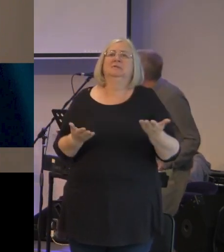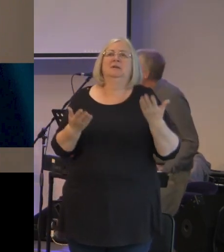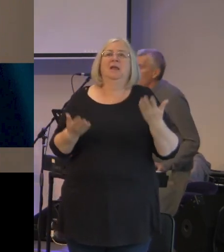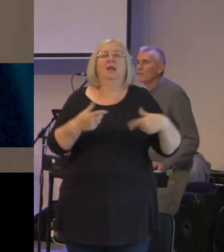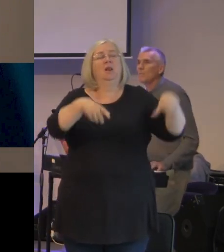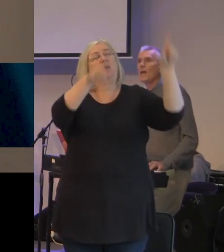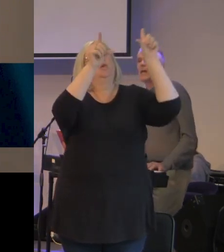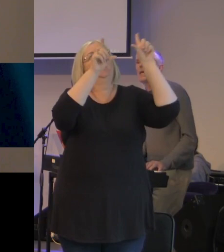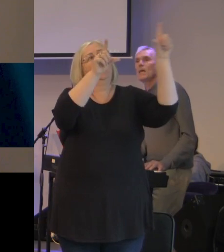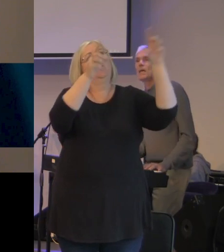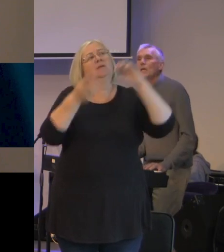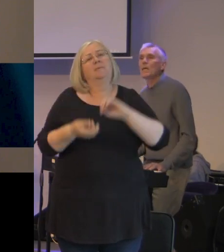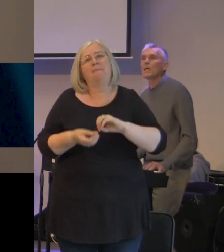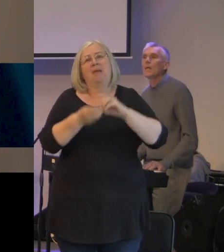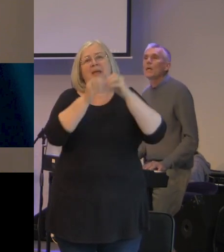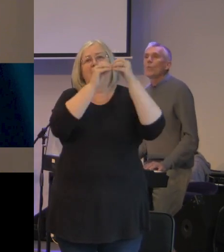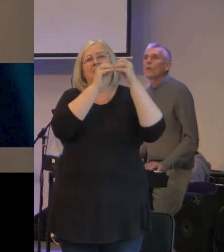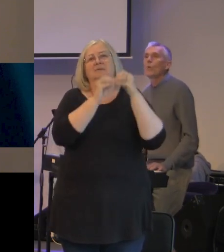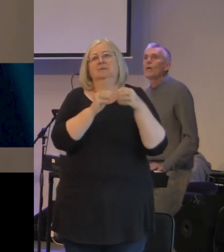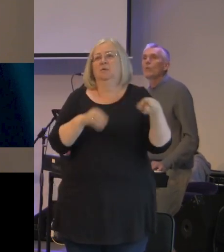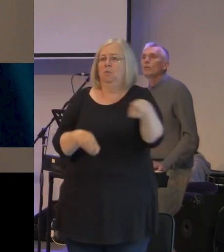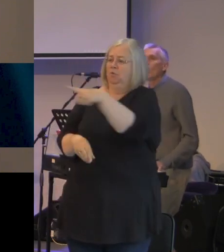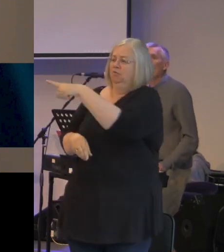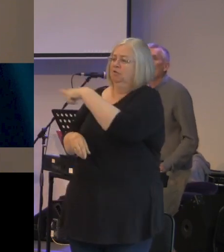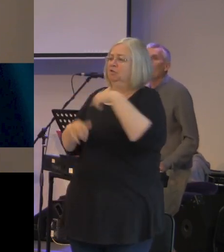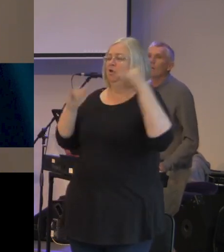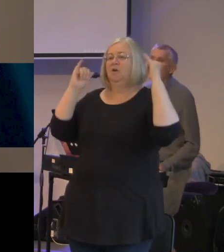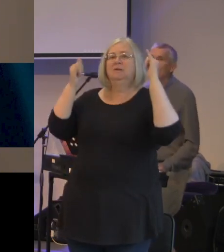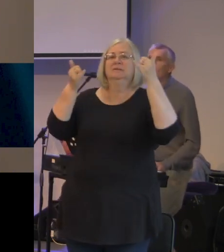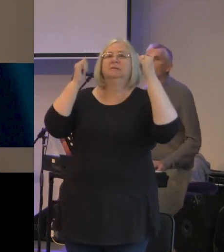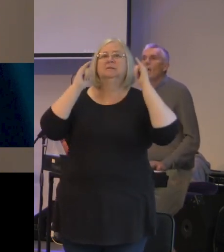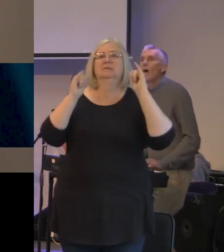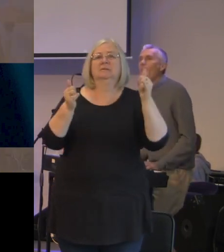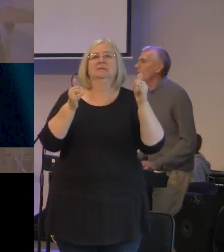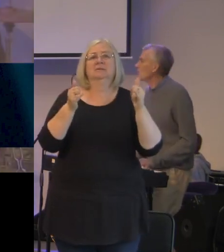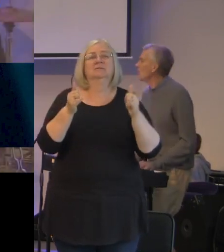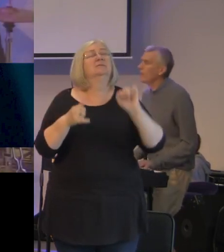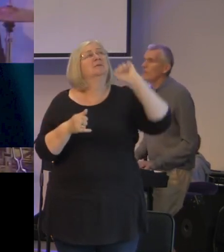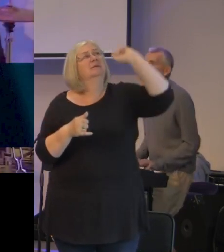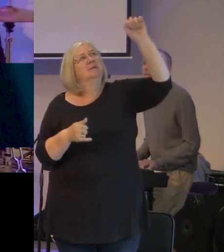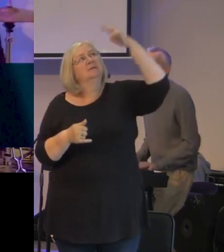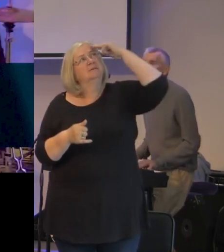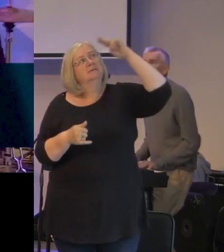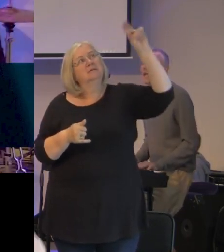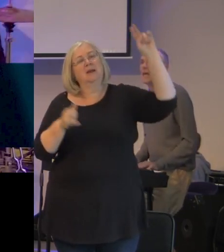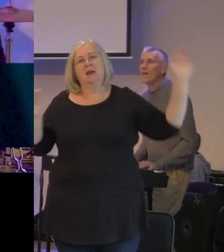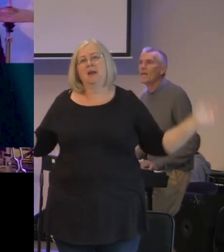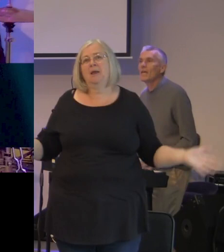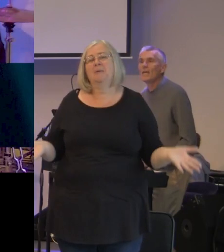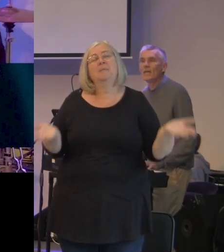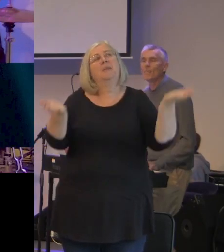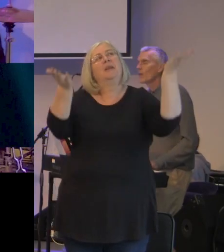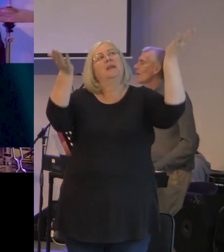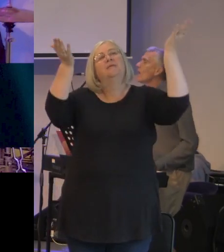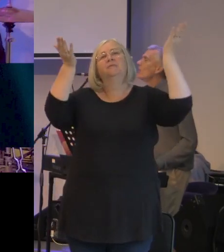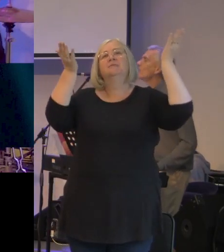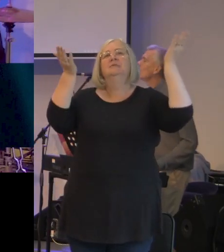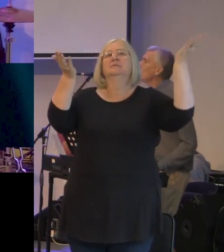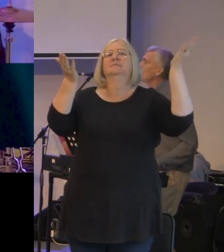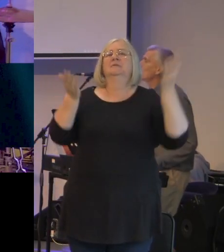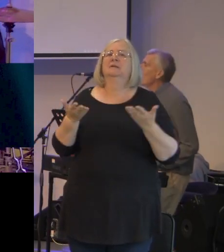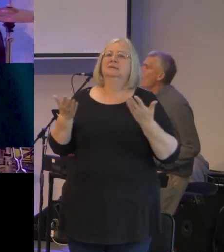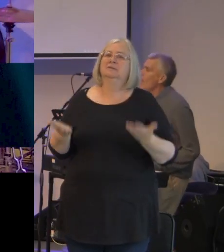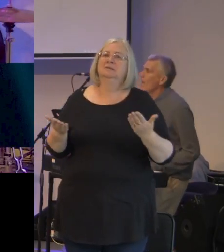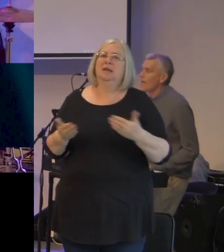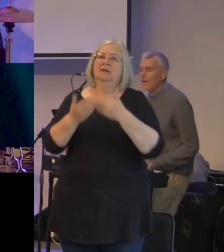Lord has made. We will rejoice as we lift his name. This